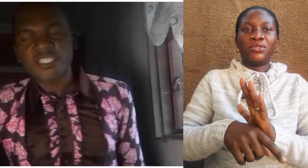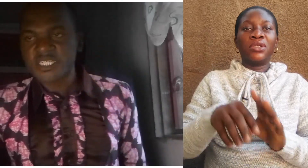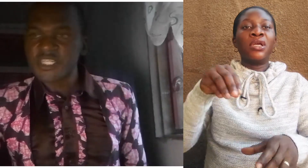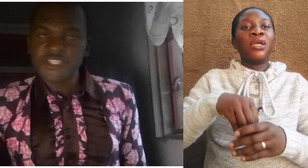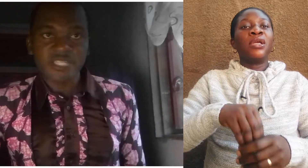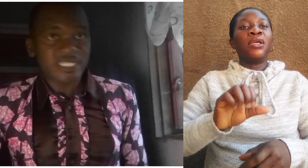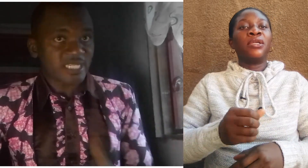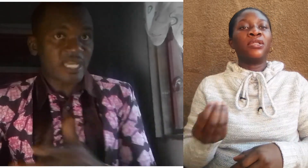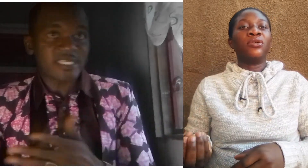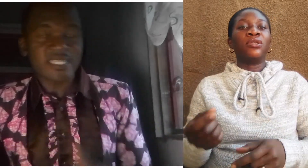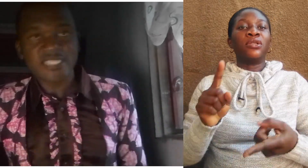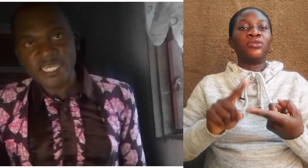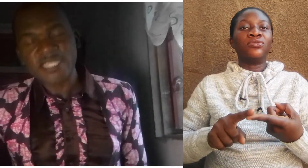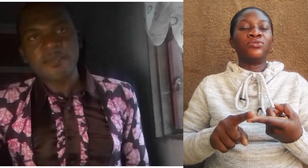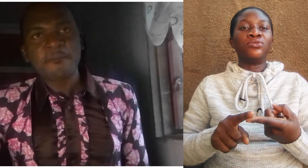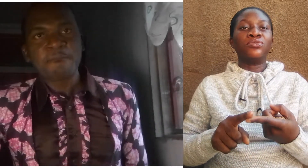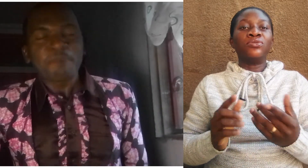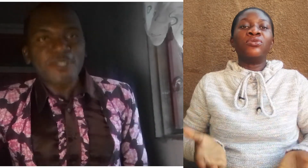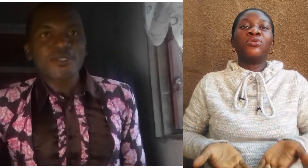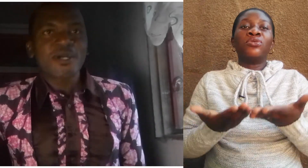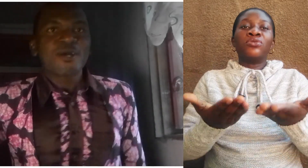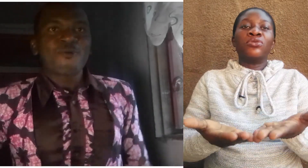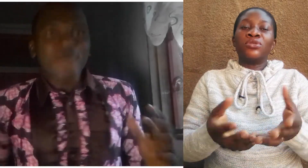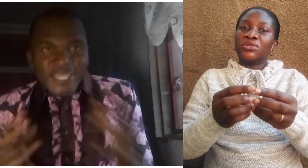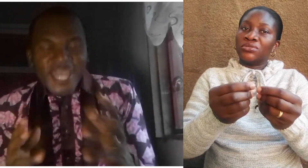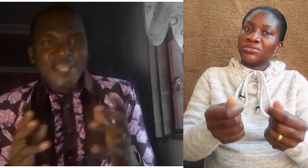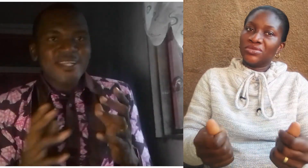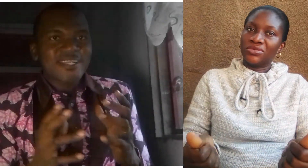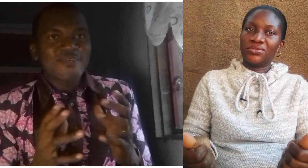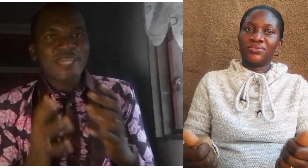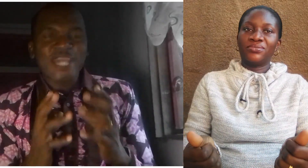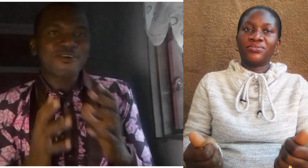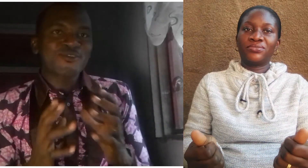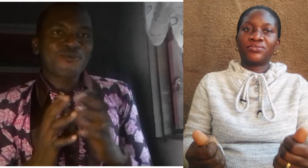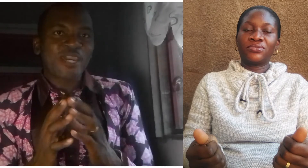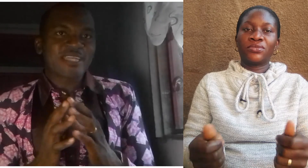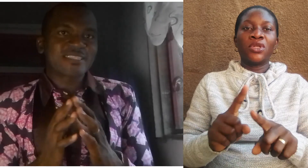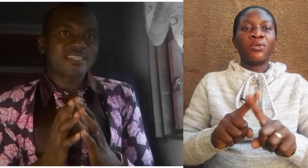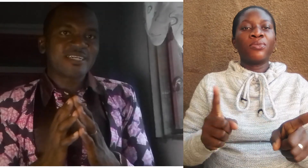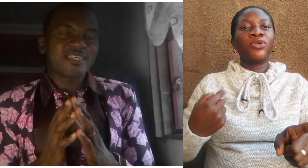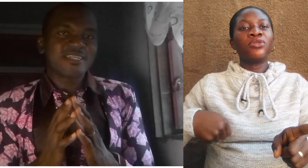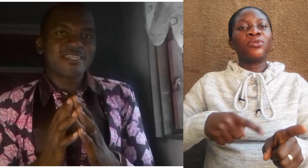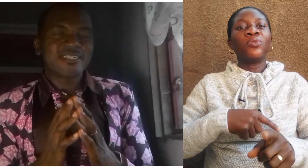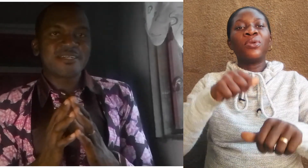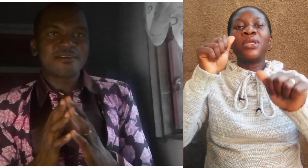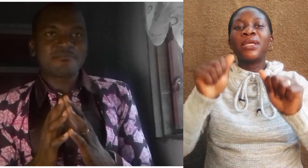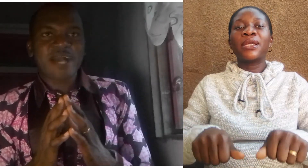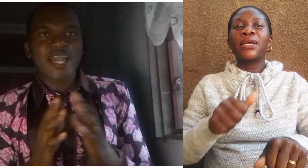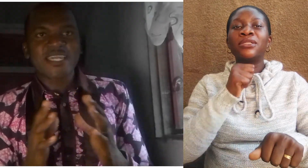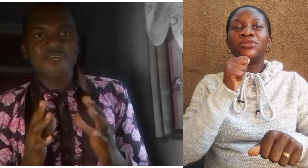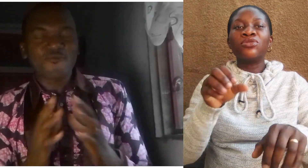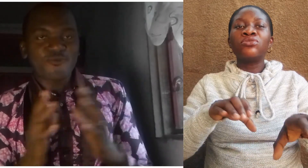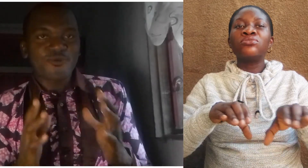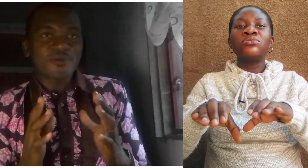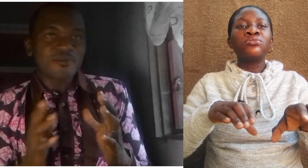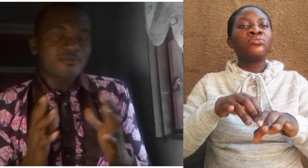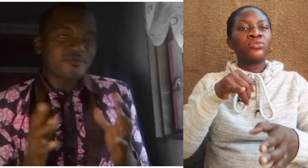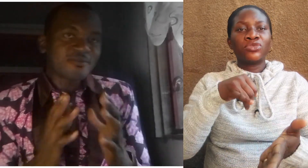propose solution as I said, but we cannot do it